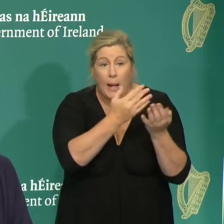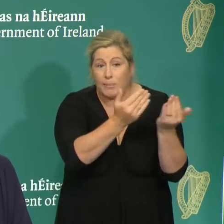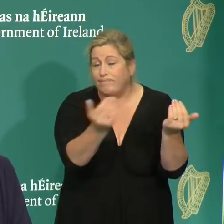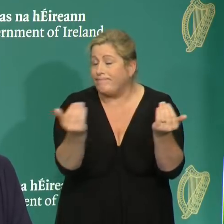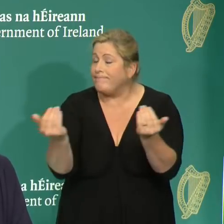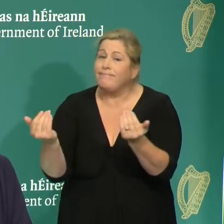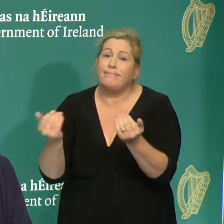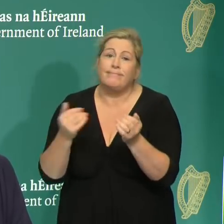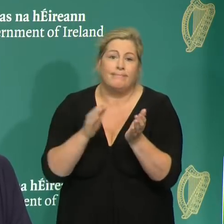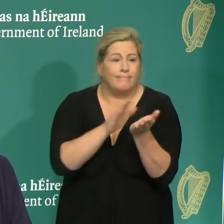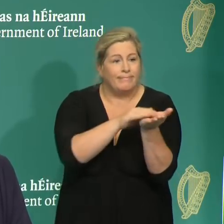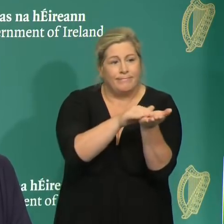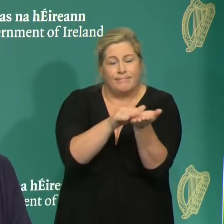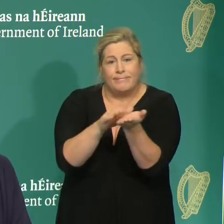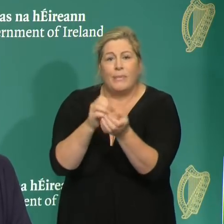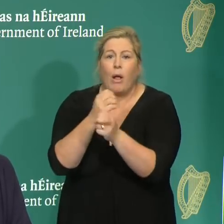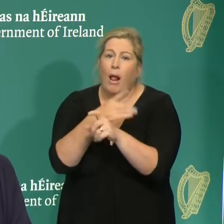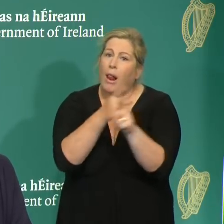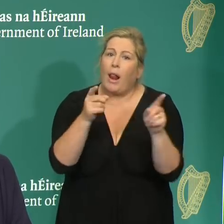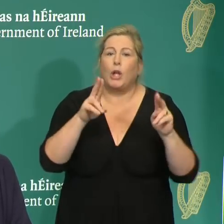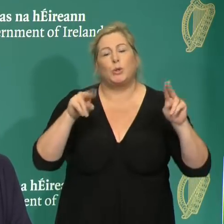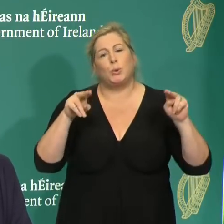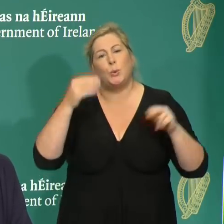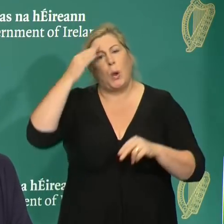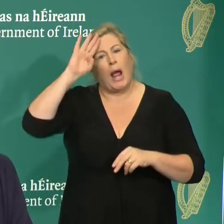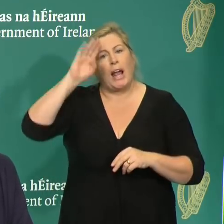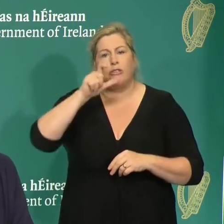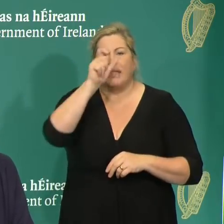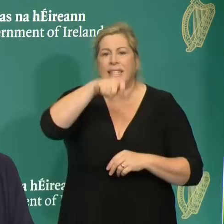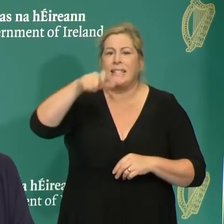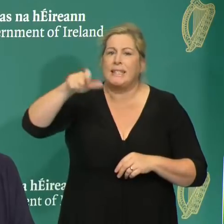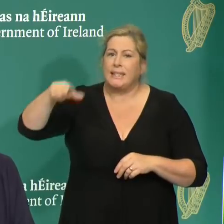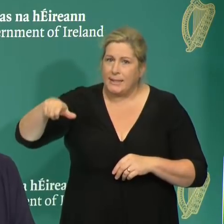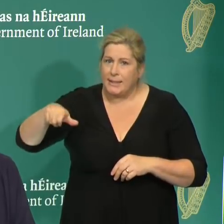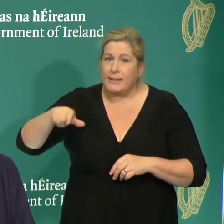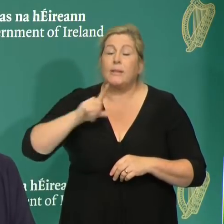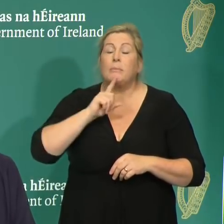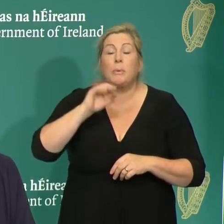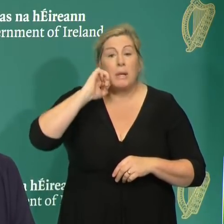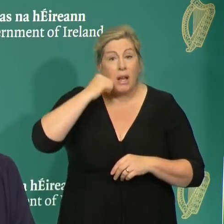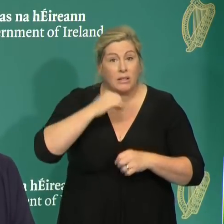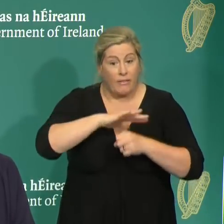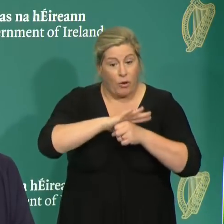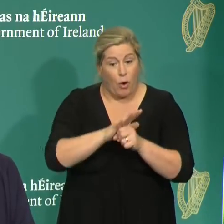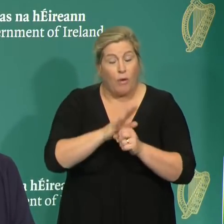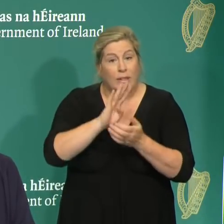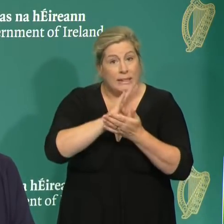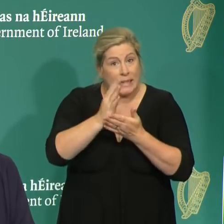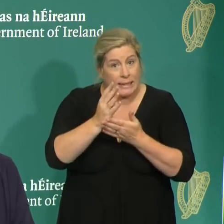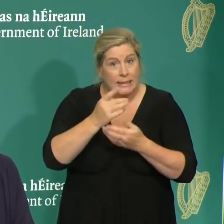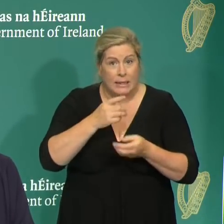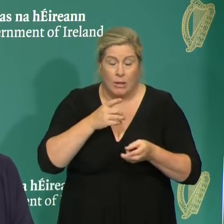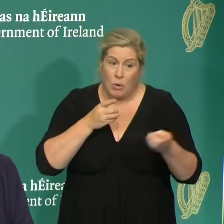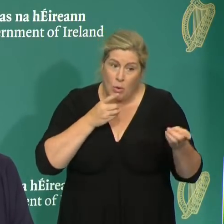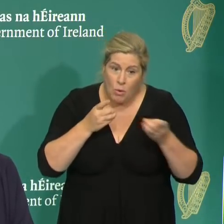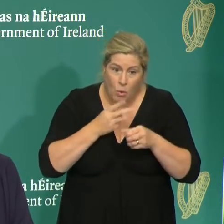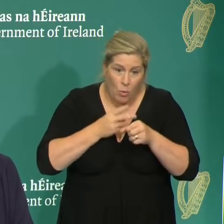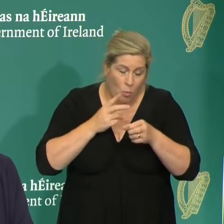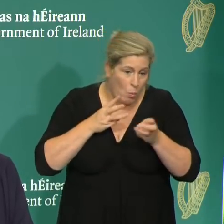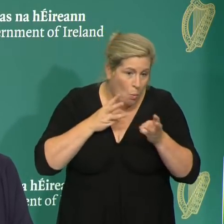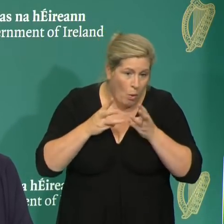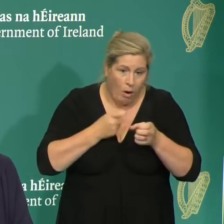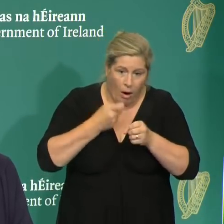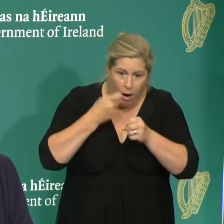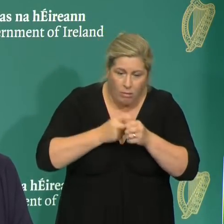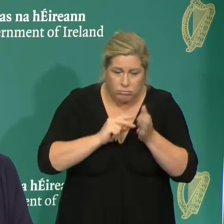citizens. In light of the challenges posed by Covid-19, significant work has been done to identify a viable alternative method